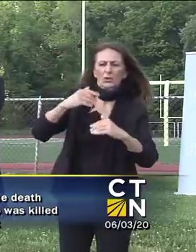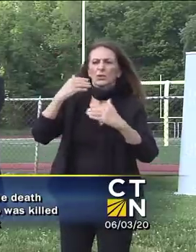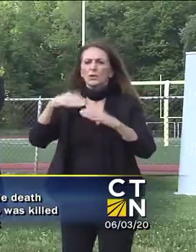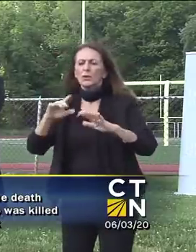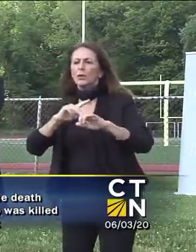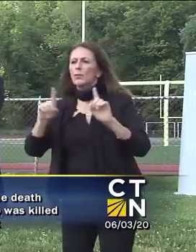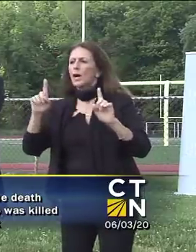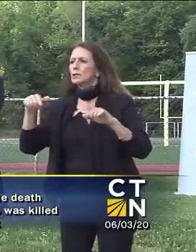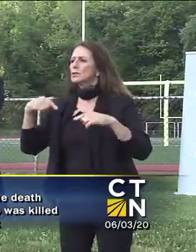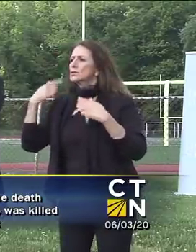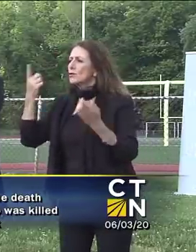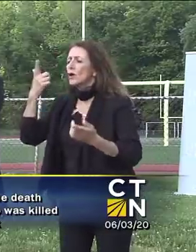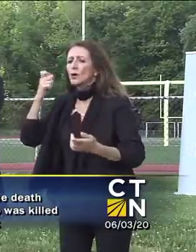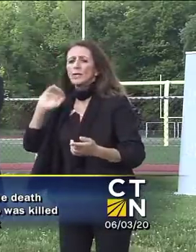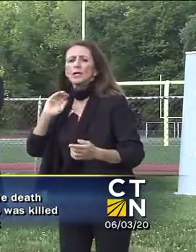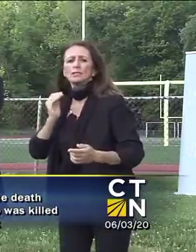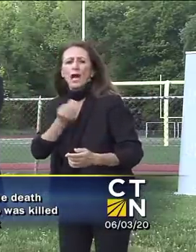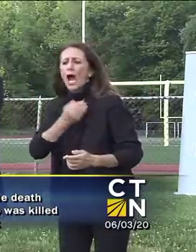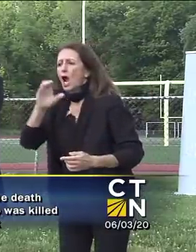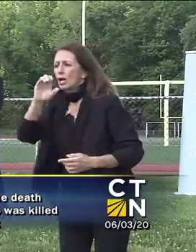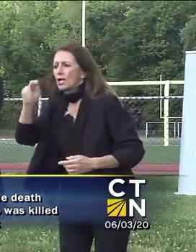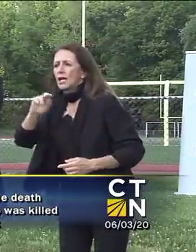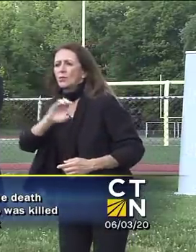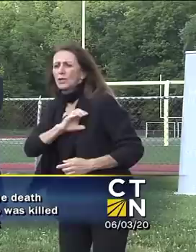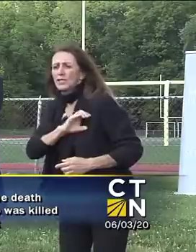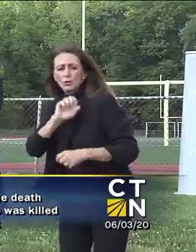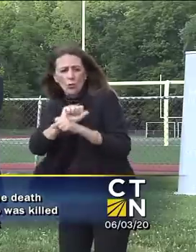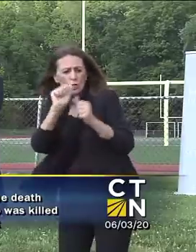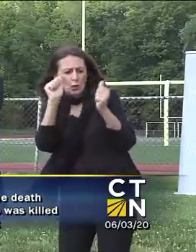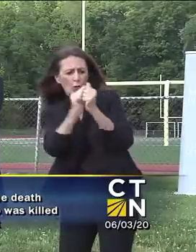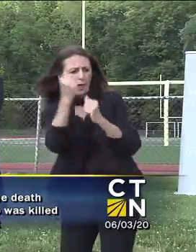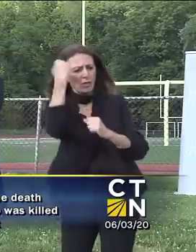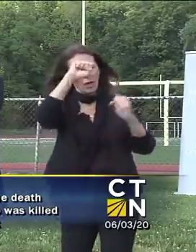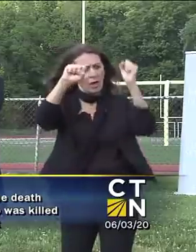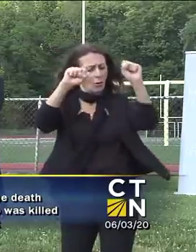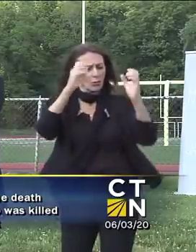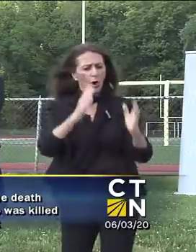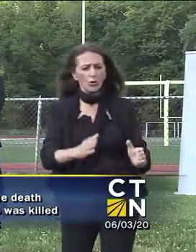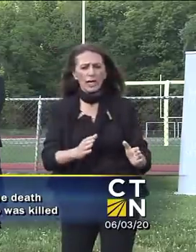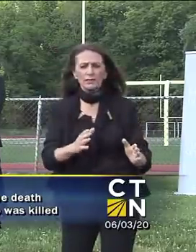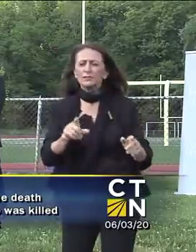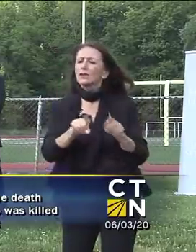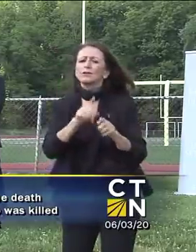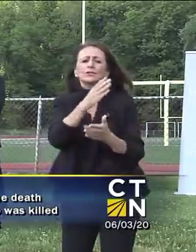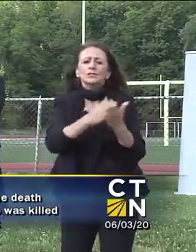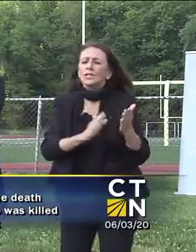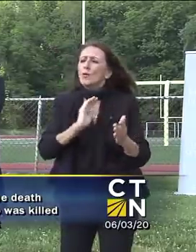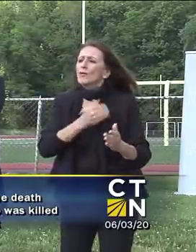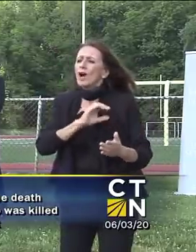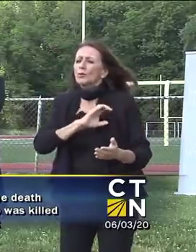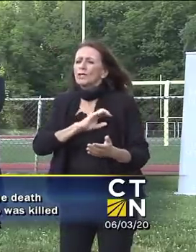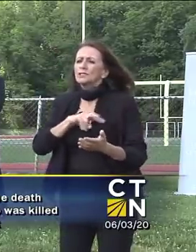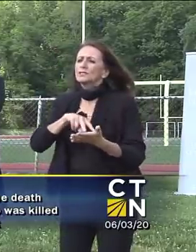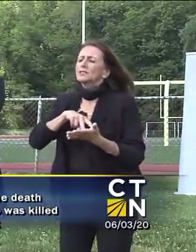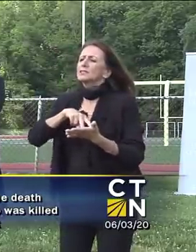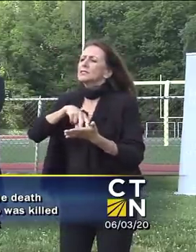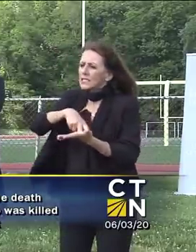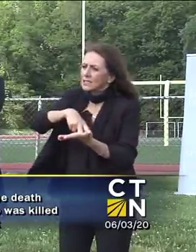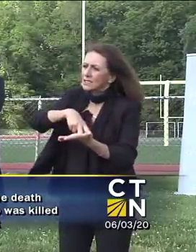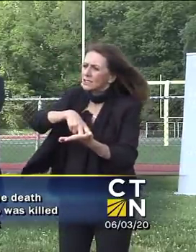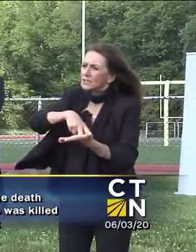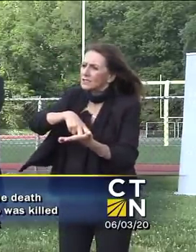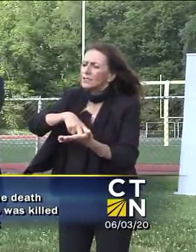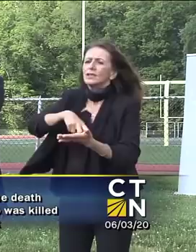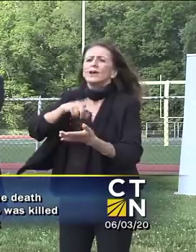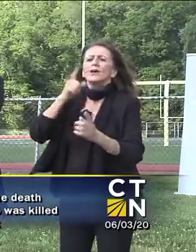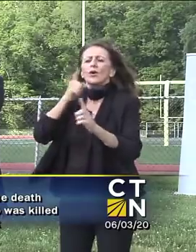far, because our police, working with the protesters, in many cases taking a knee and sharing the same dreams, we are working